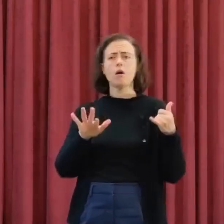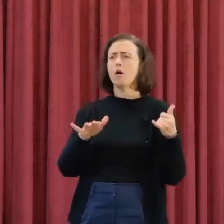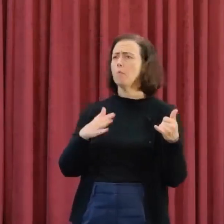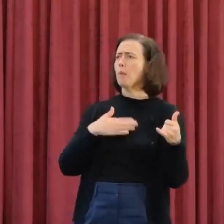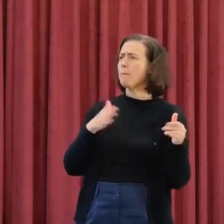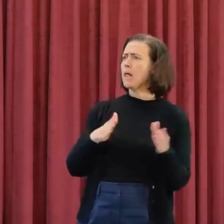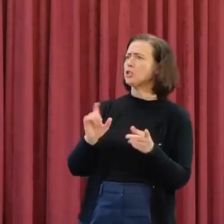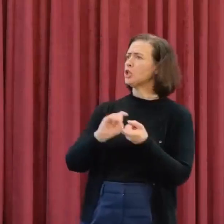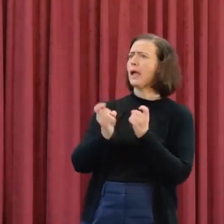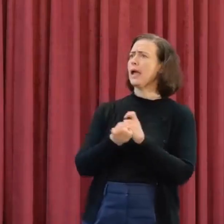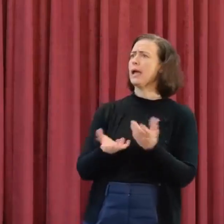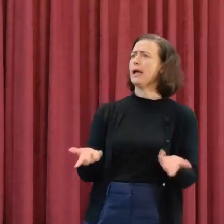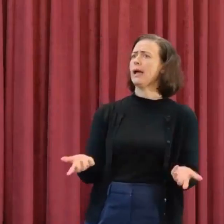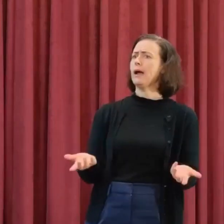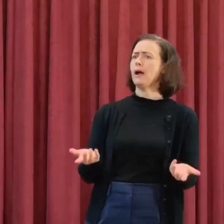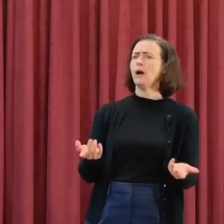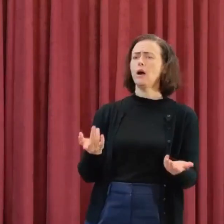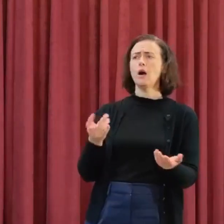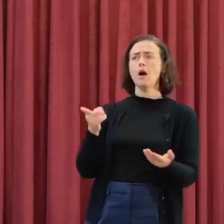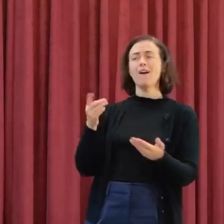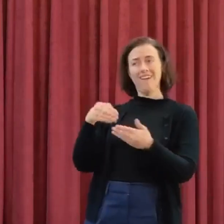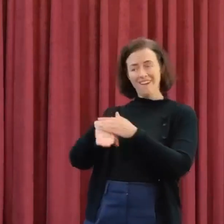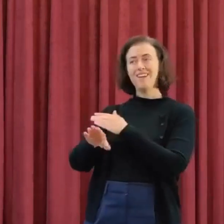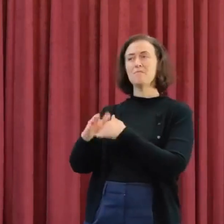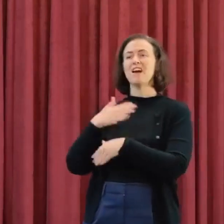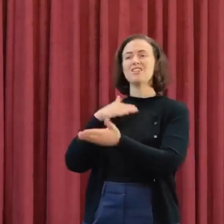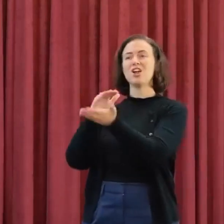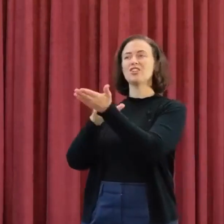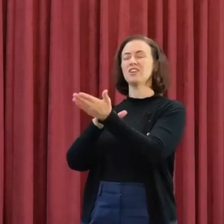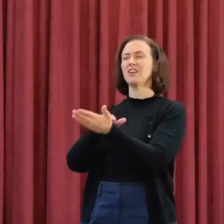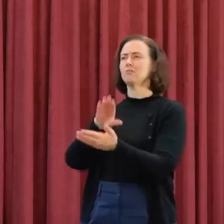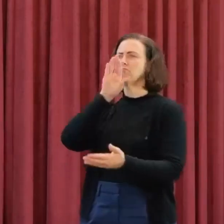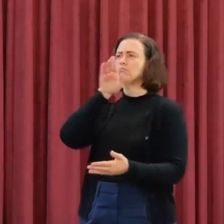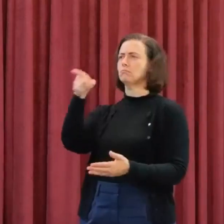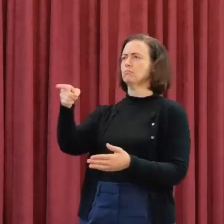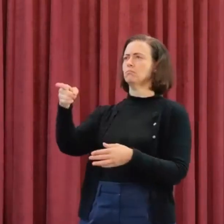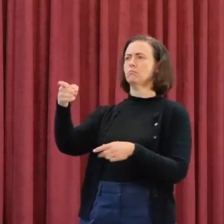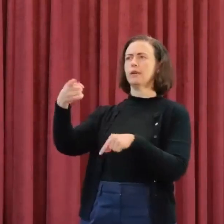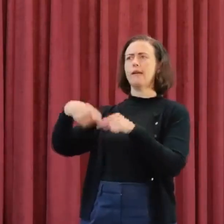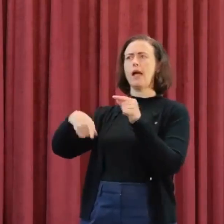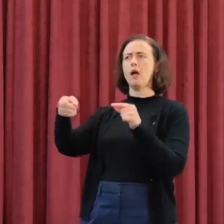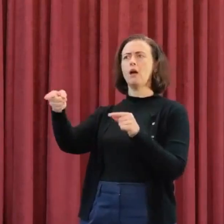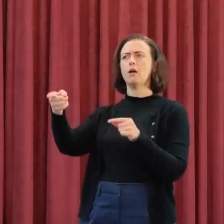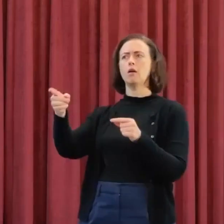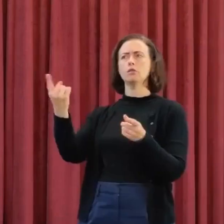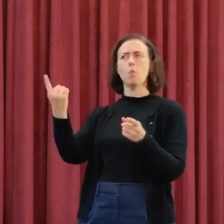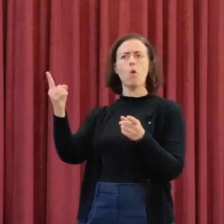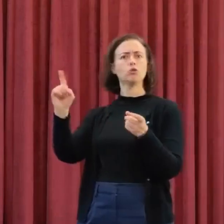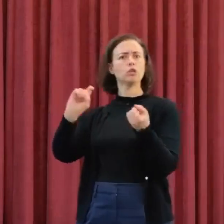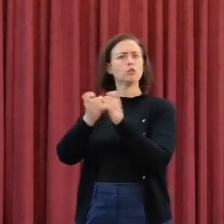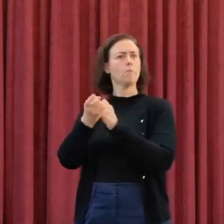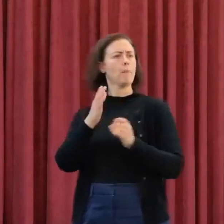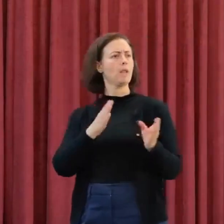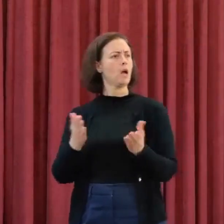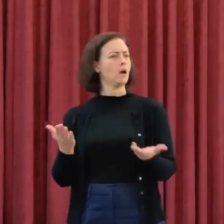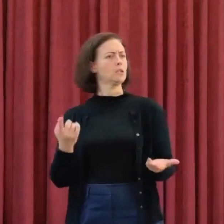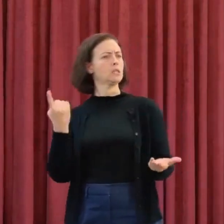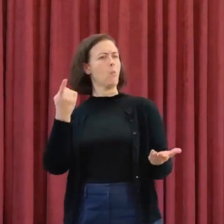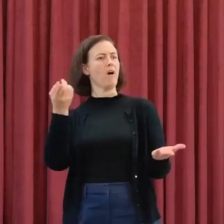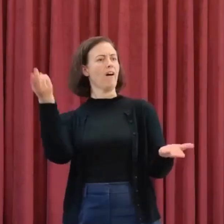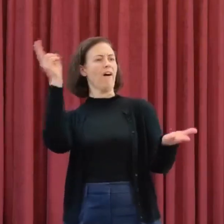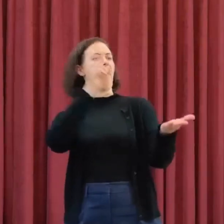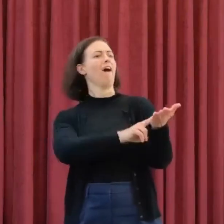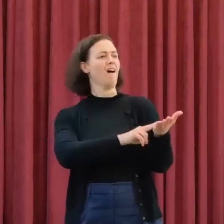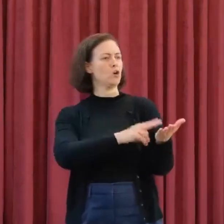got changed and they couldn't see their doctors while they have ongoing treatment, and they didn't make that changes. Somehow, like somebody made